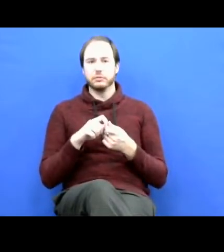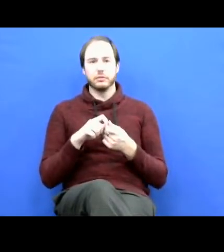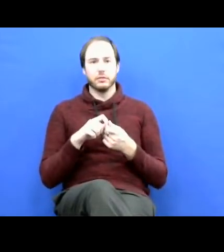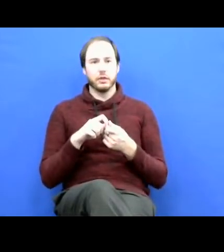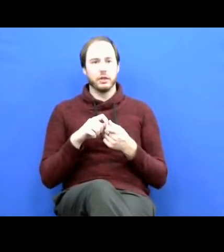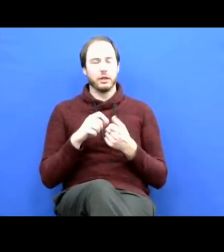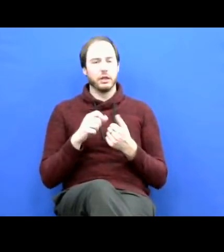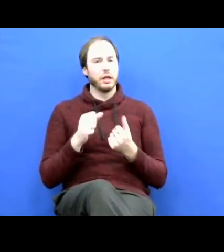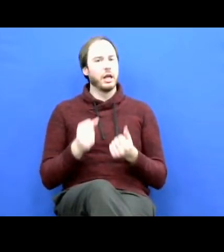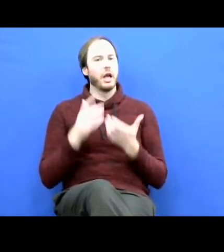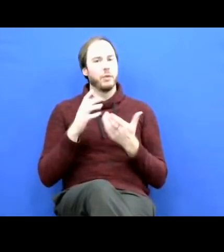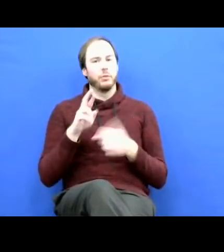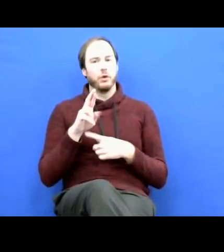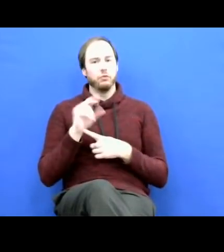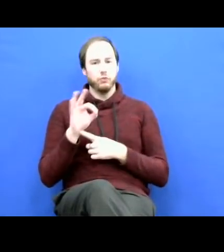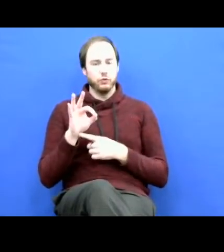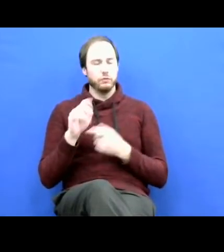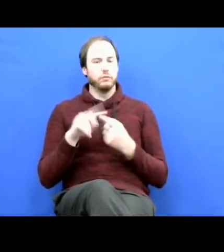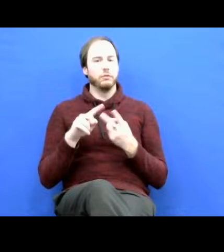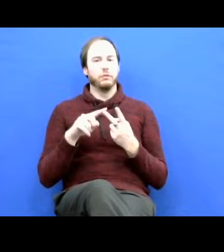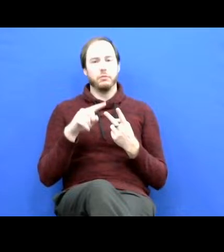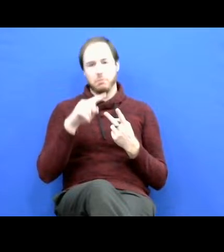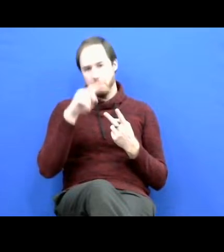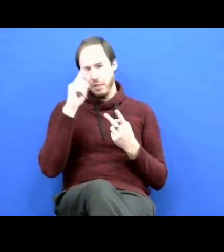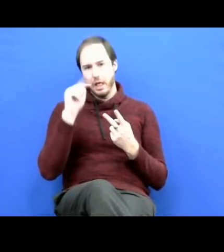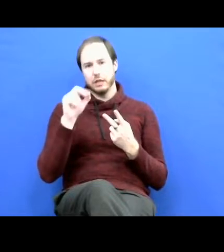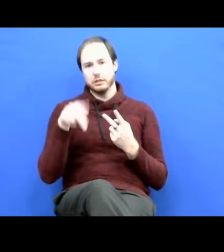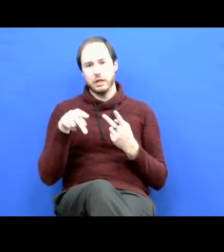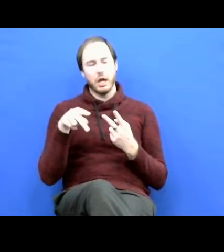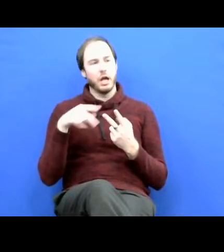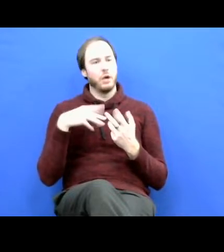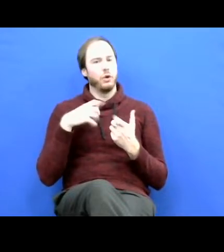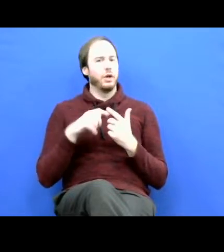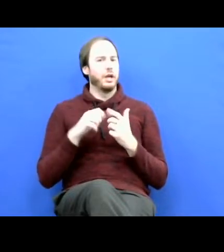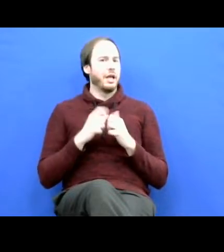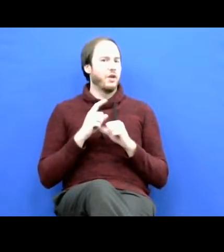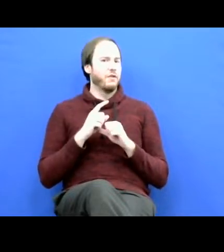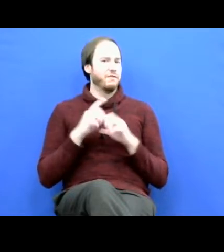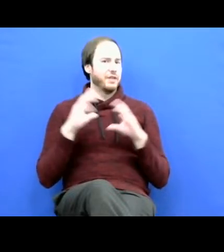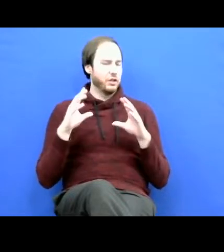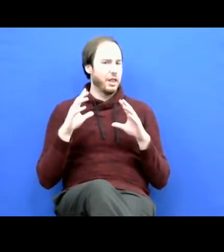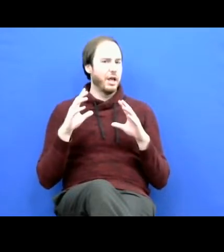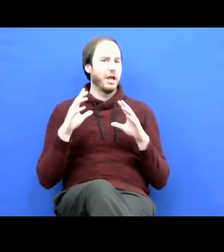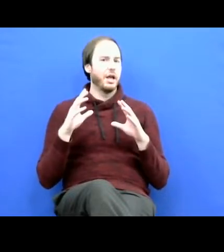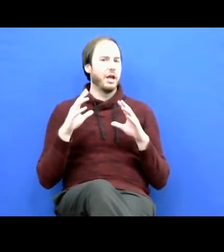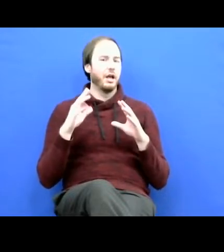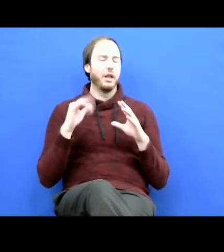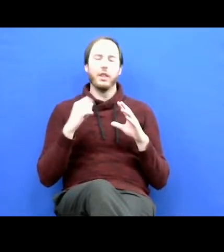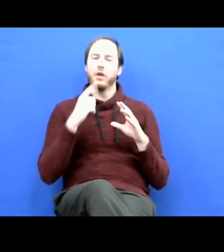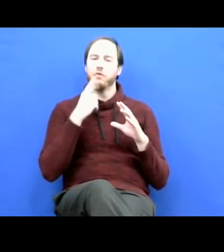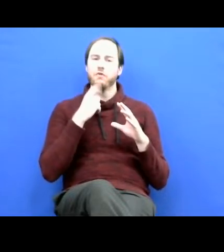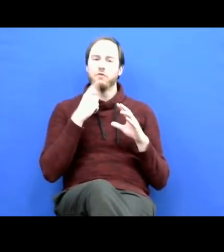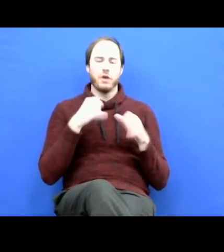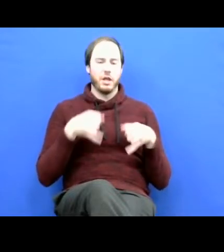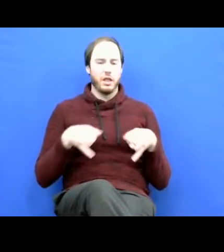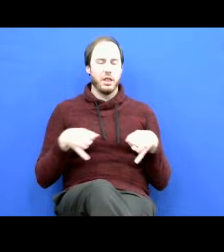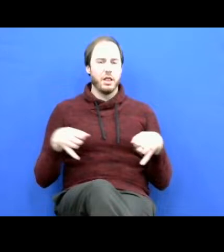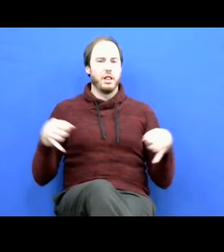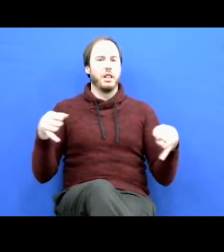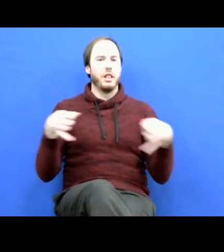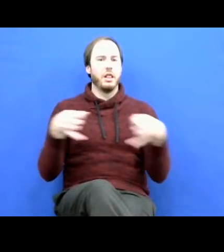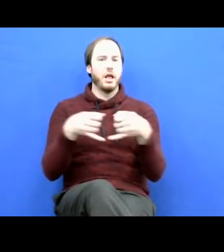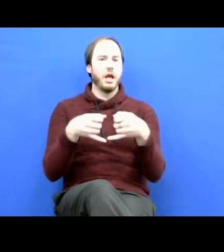and blacktop. If there's a way to try to visualize the red boundary line and